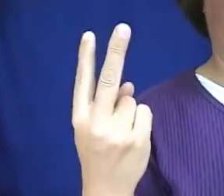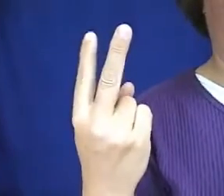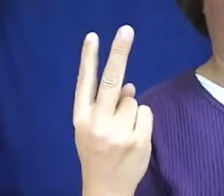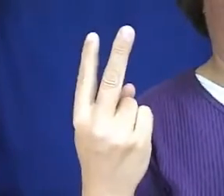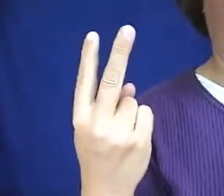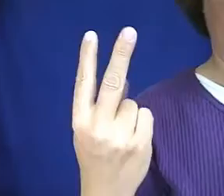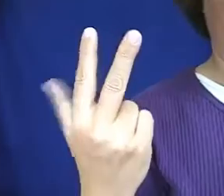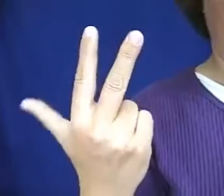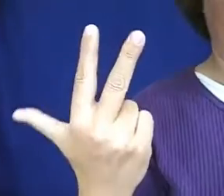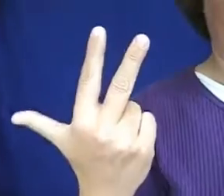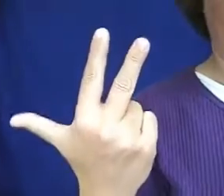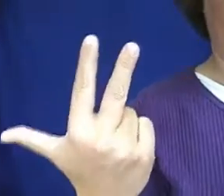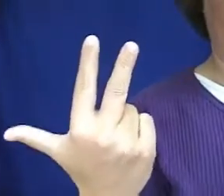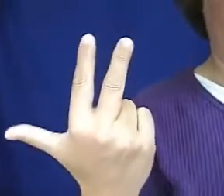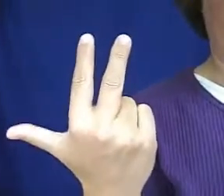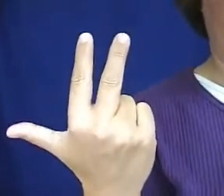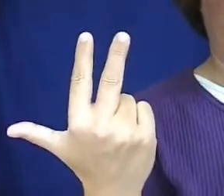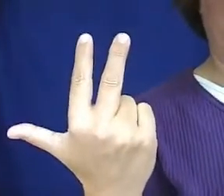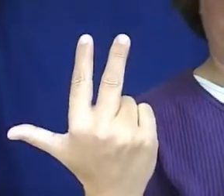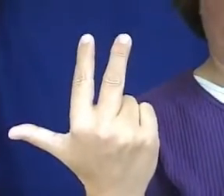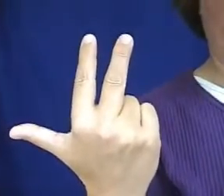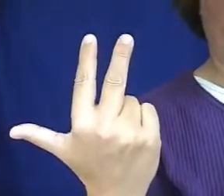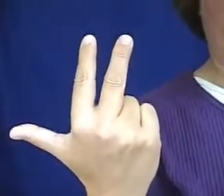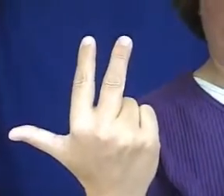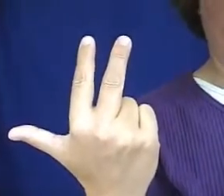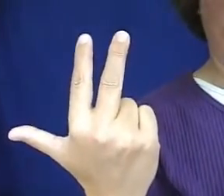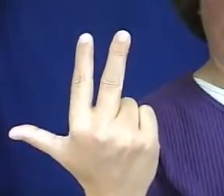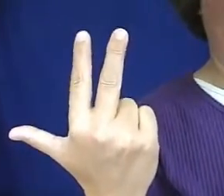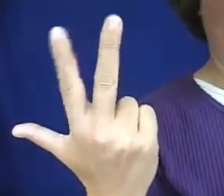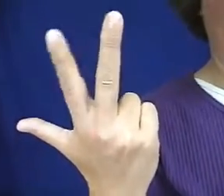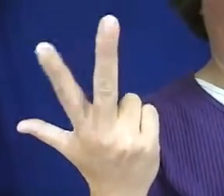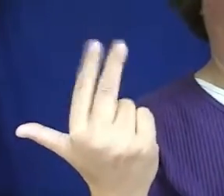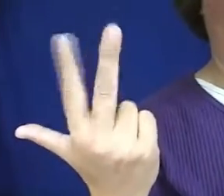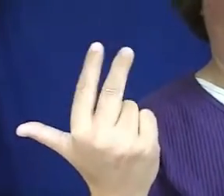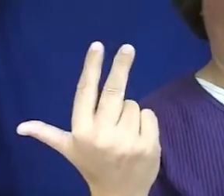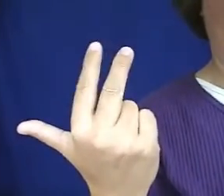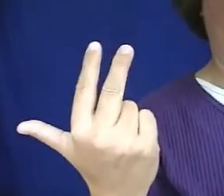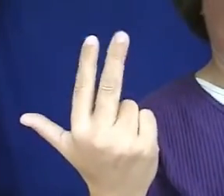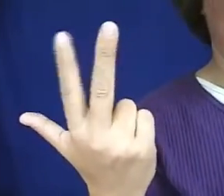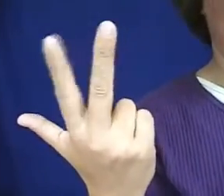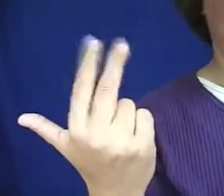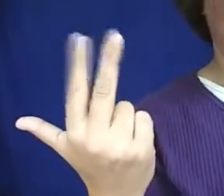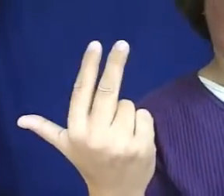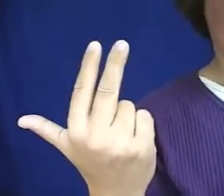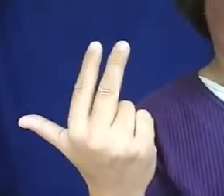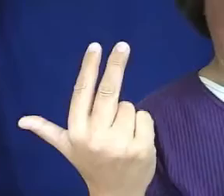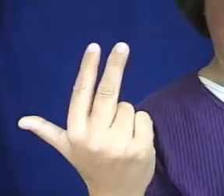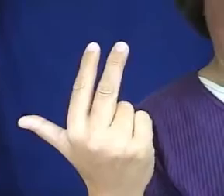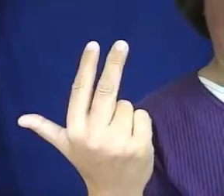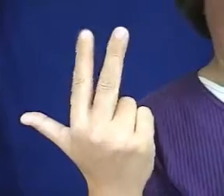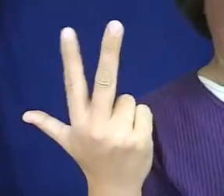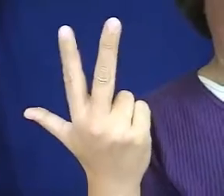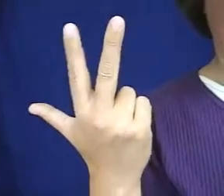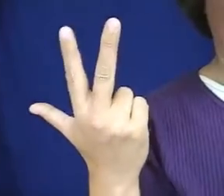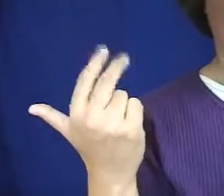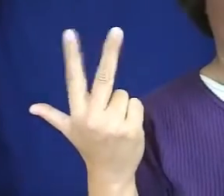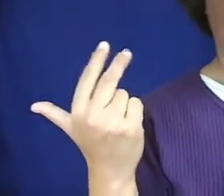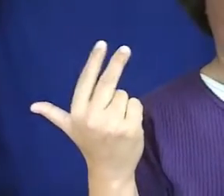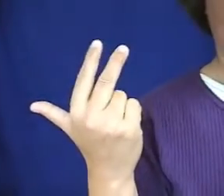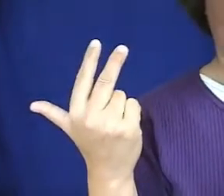12. 13, thumb is out. We can't flick, so we just pull back. 13. 13.